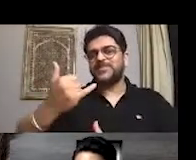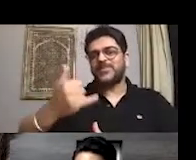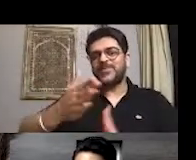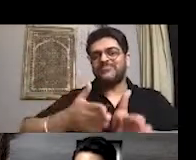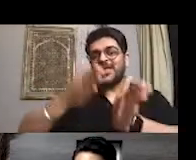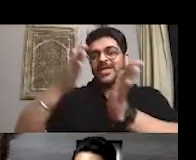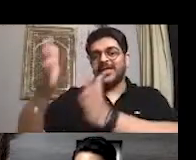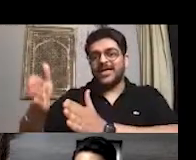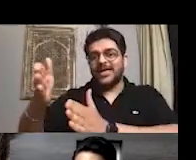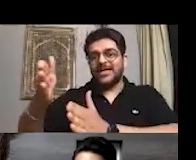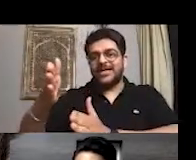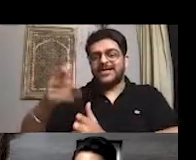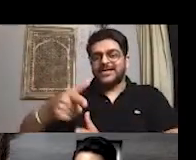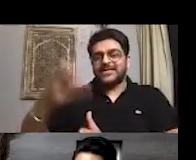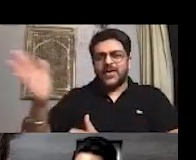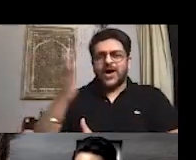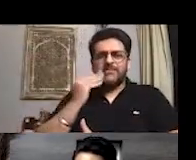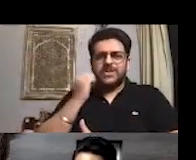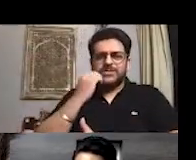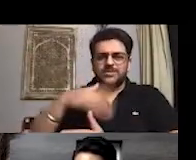staying still here in Delhi.